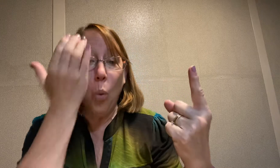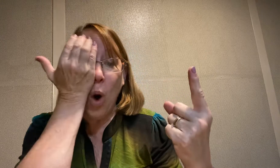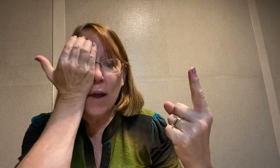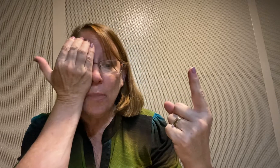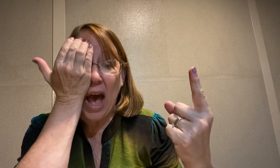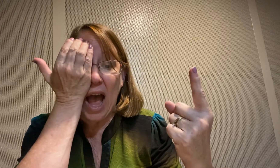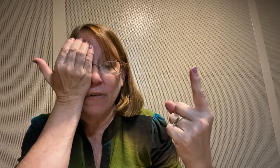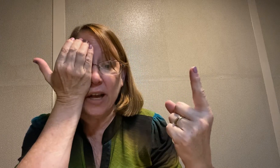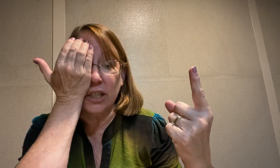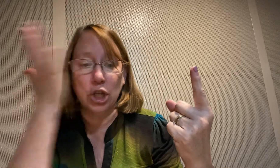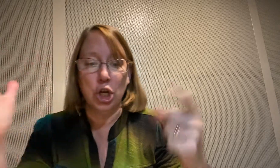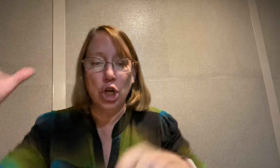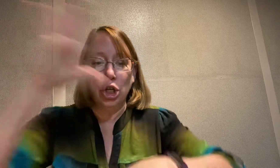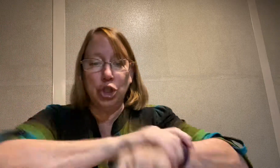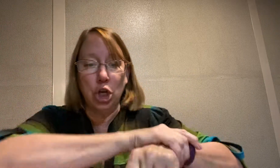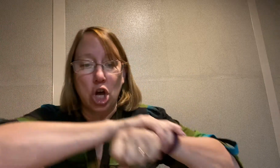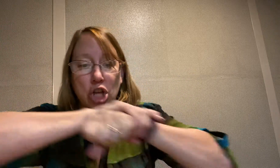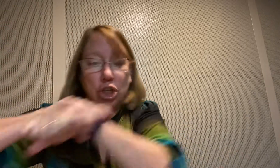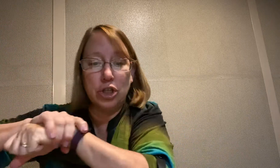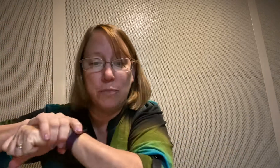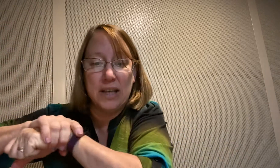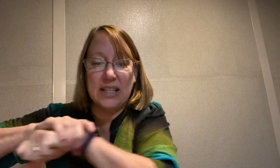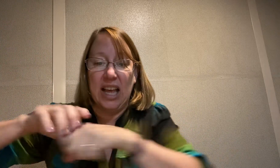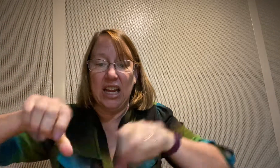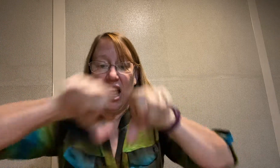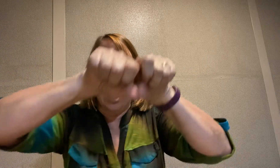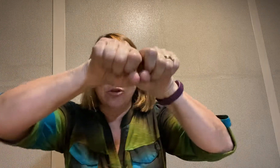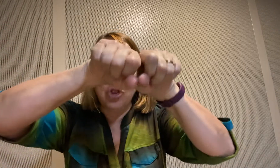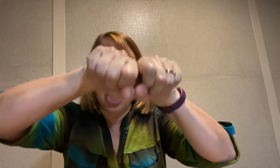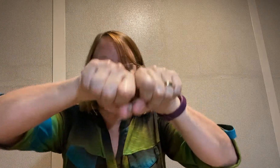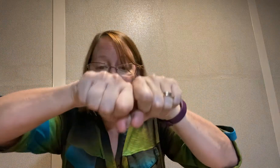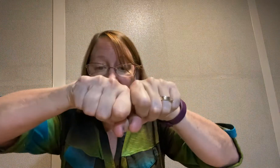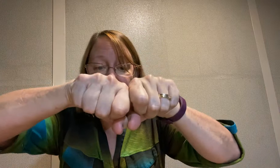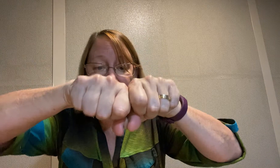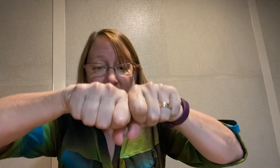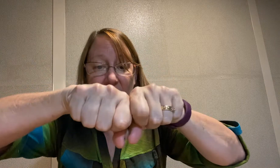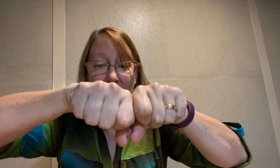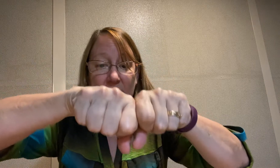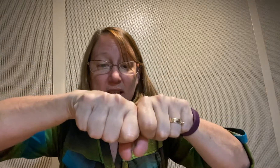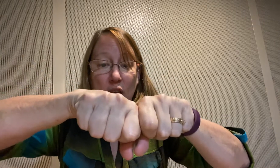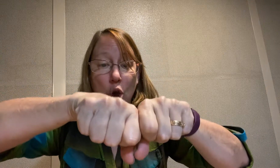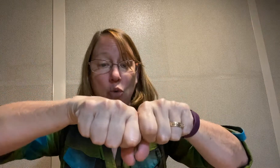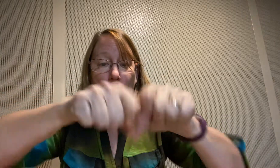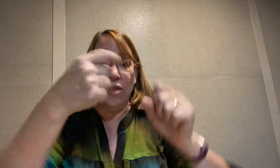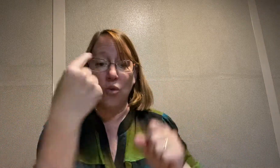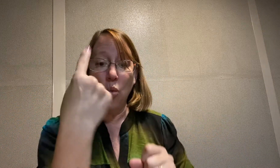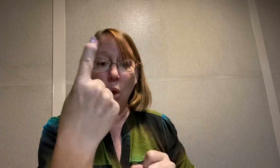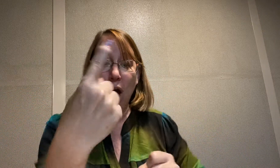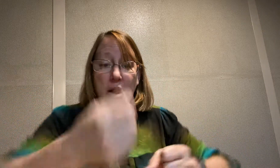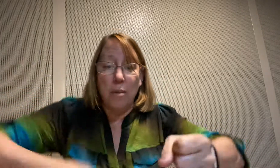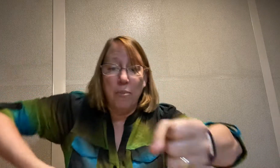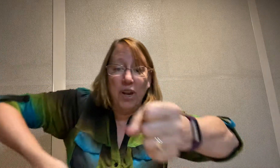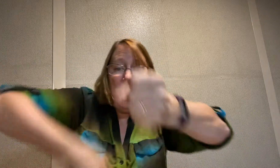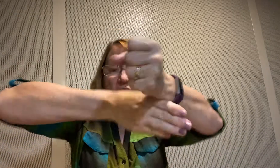One pirate took Hunter's musket and took it out of his hands. With one